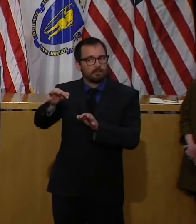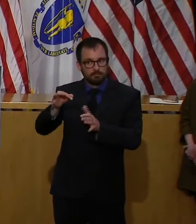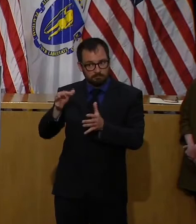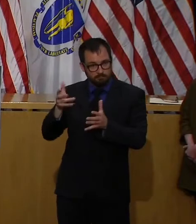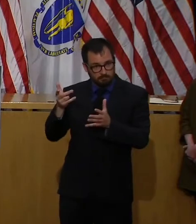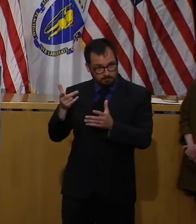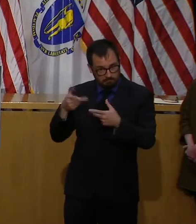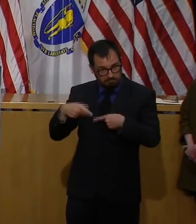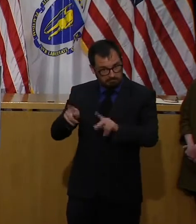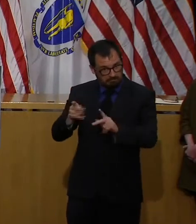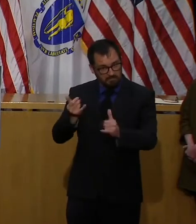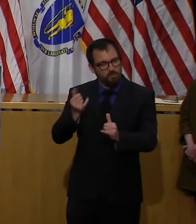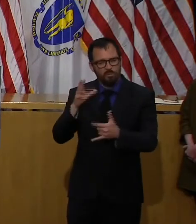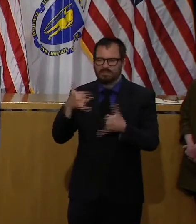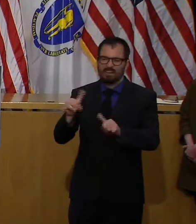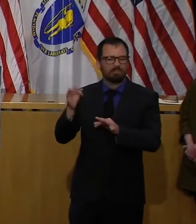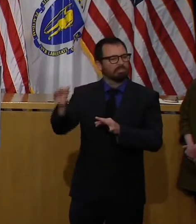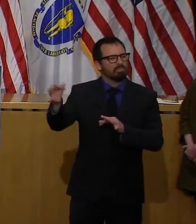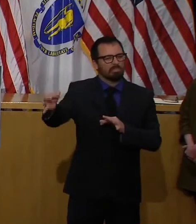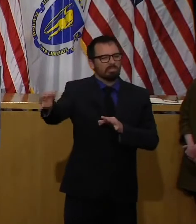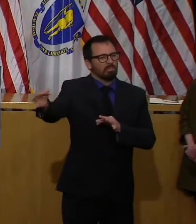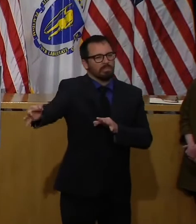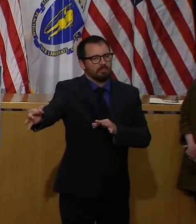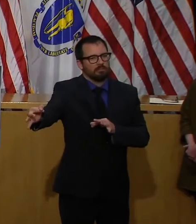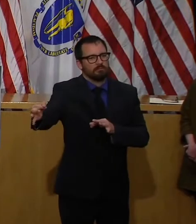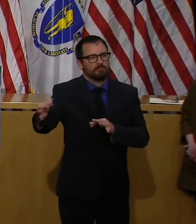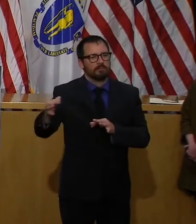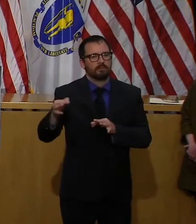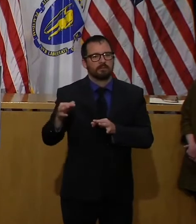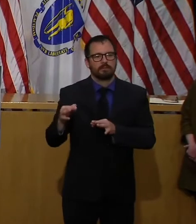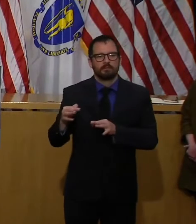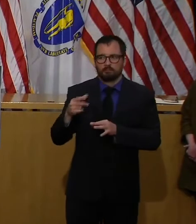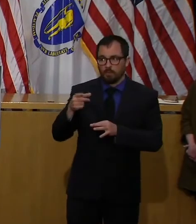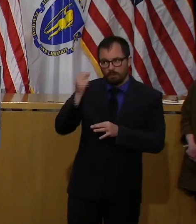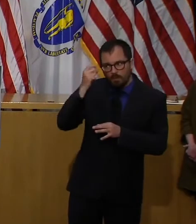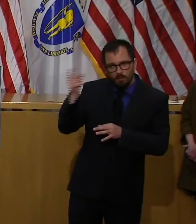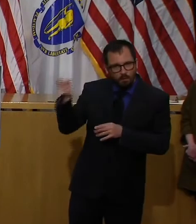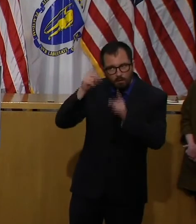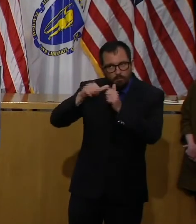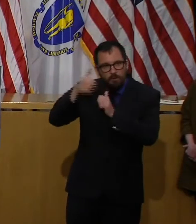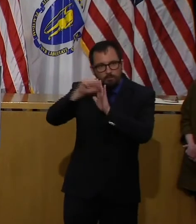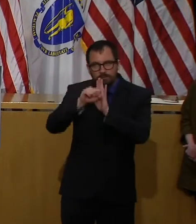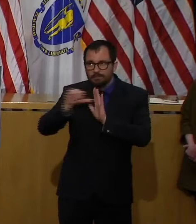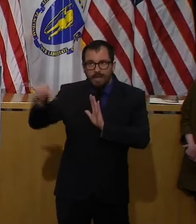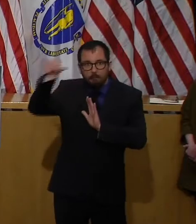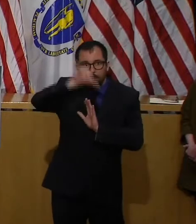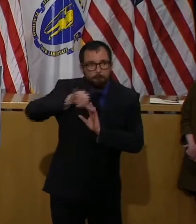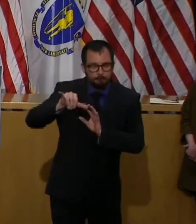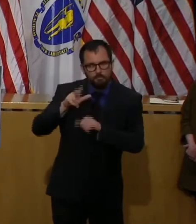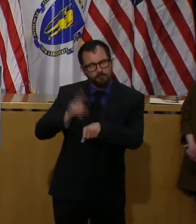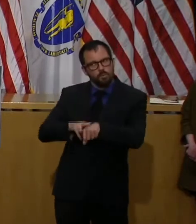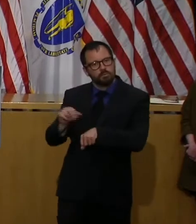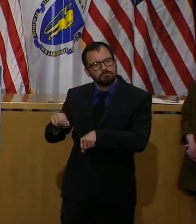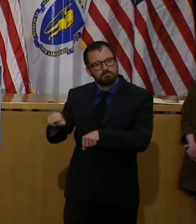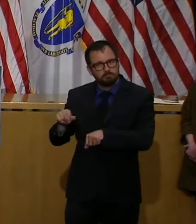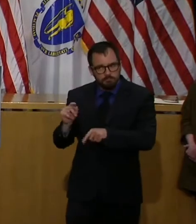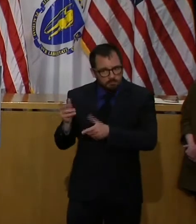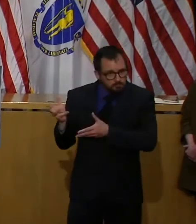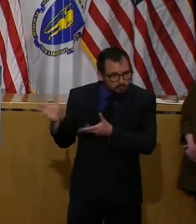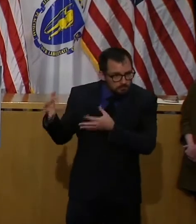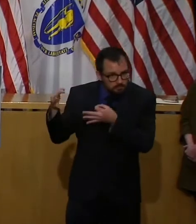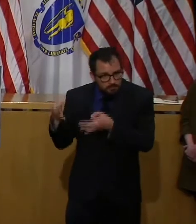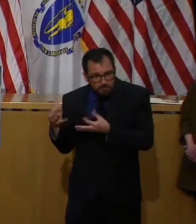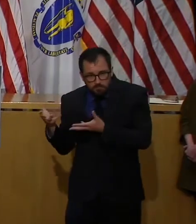that and again coordinating with the other states, because I understand doctors along the border are afraid that business is going to go